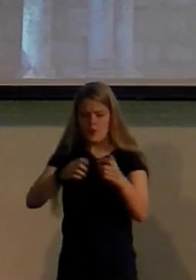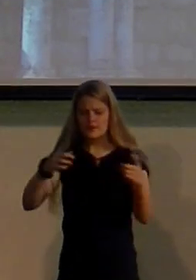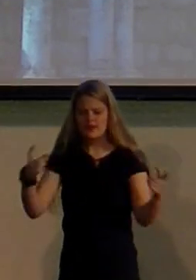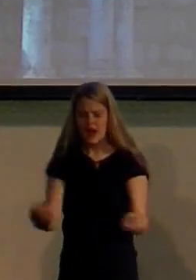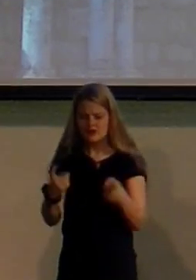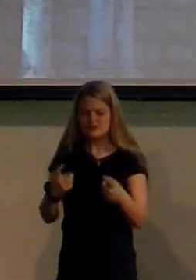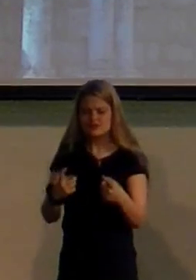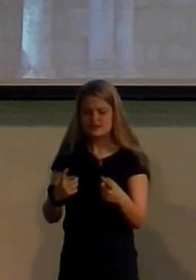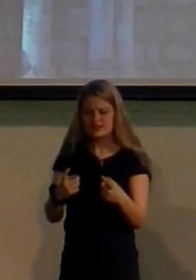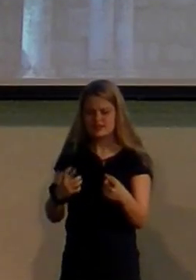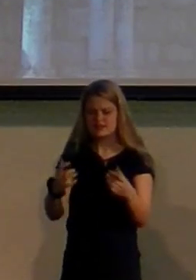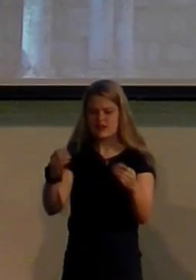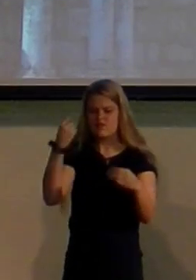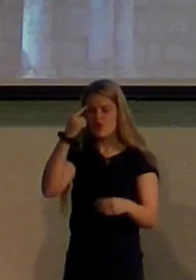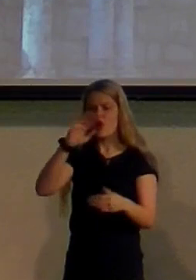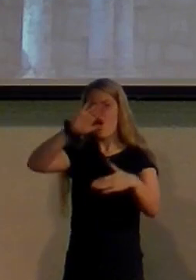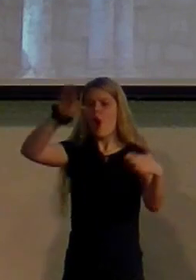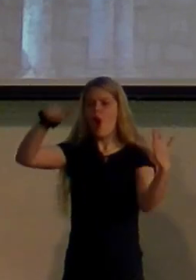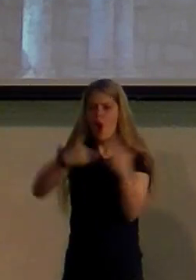Let's deal with the real issue.